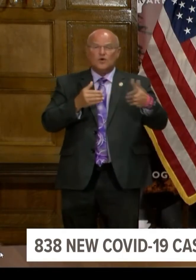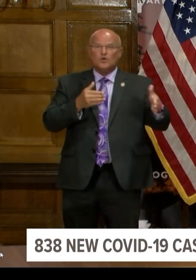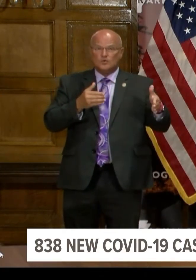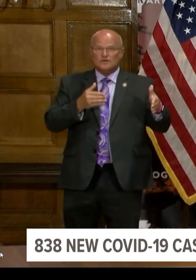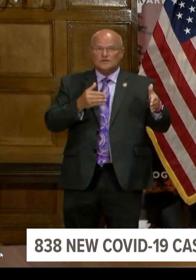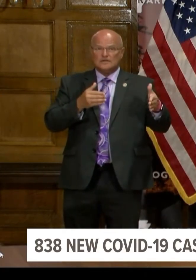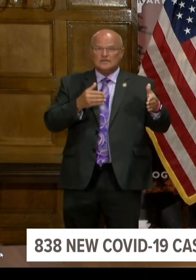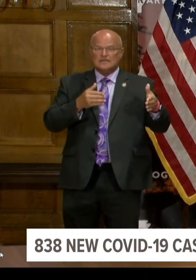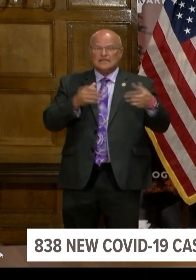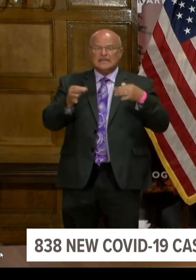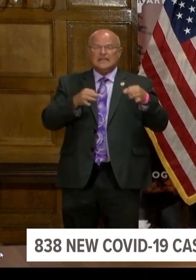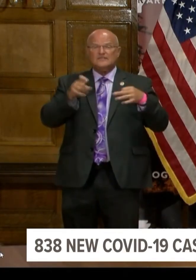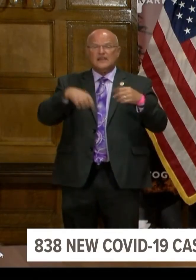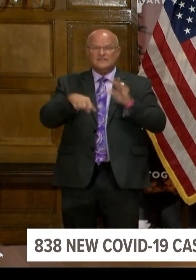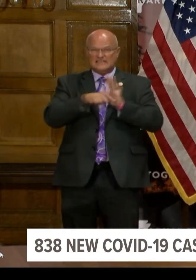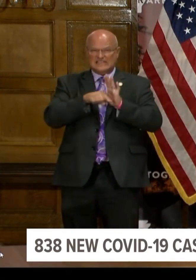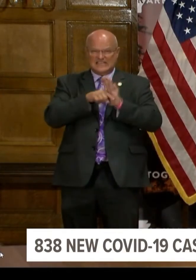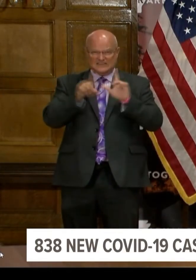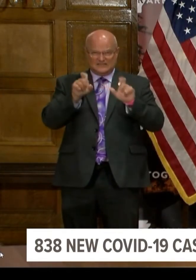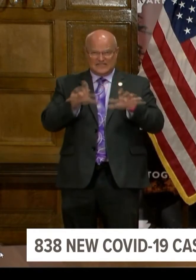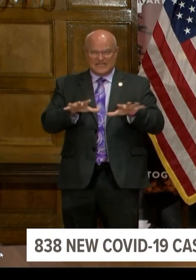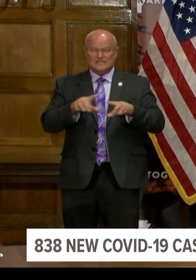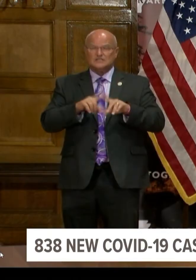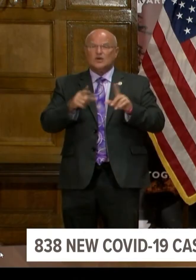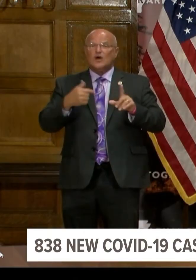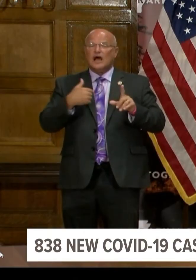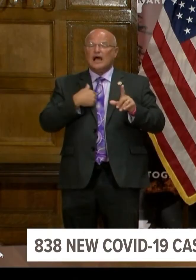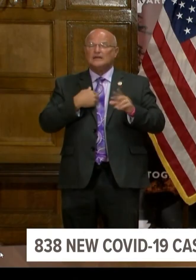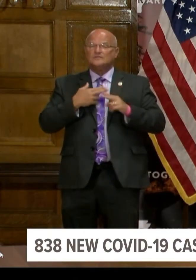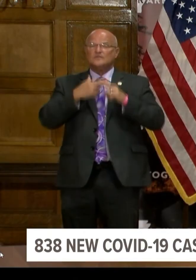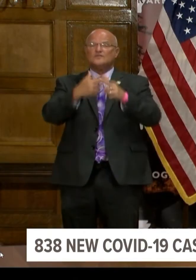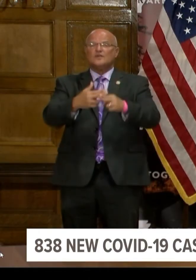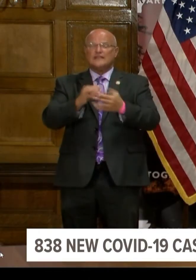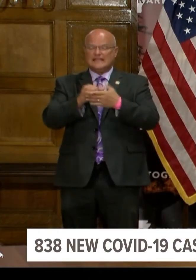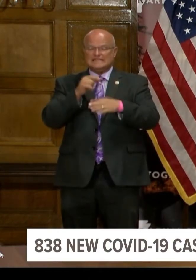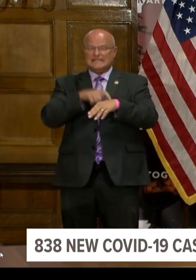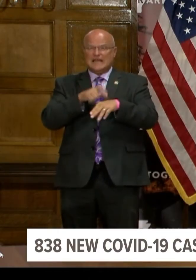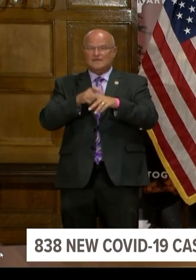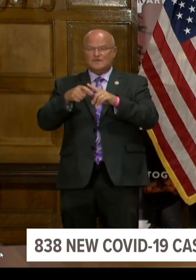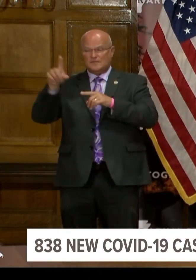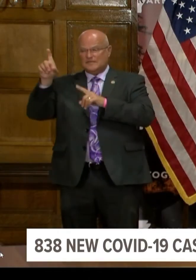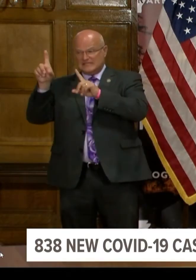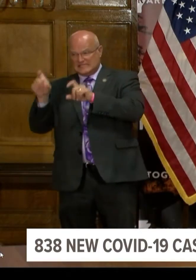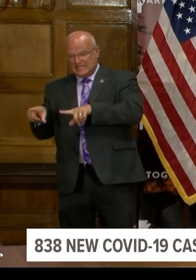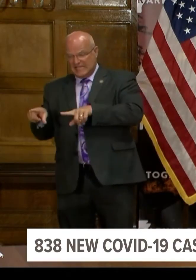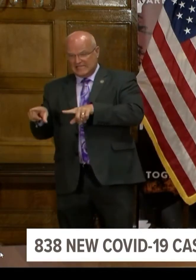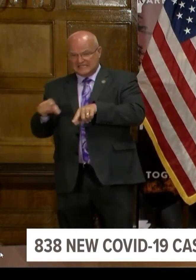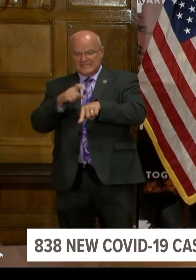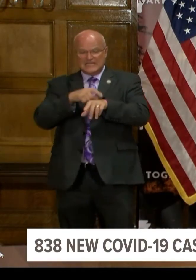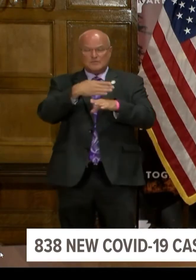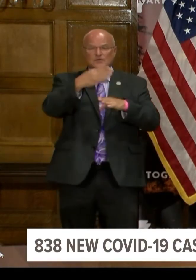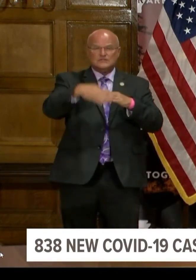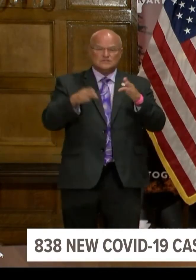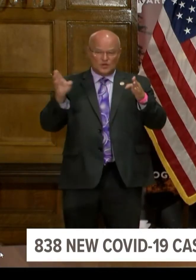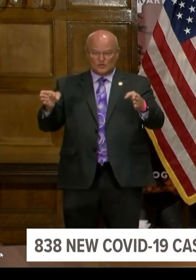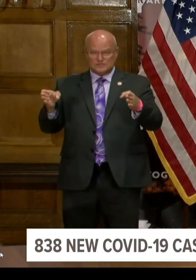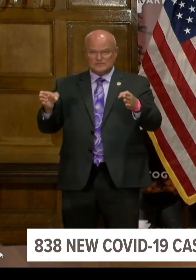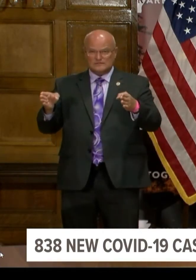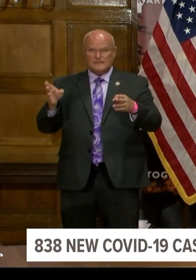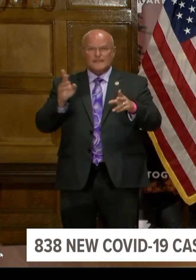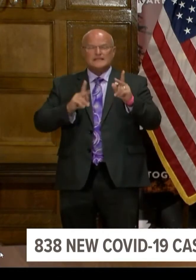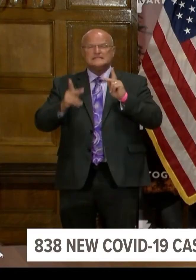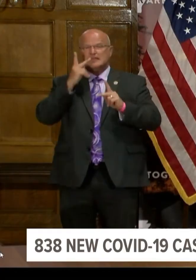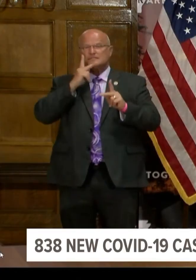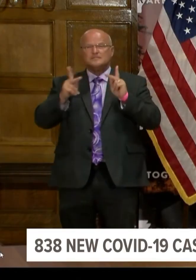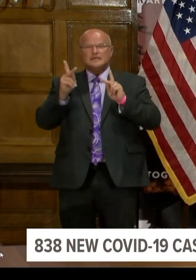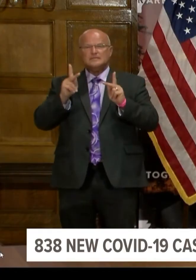right, even if you have a negative test. So I was only referring to that period from the test to the time of result where we're seeing people going out